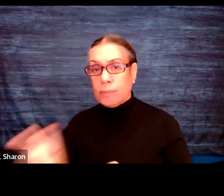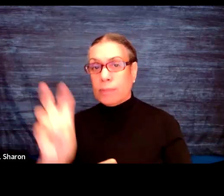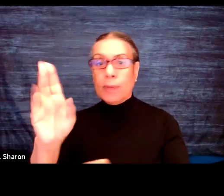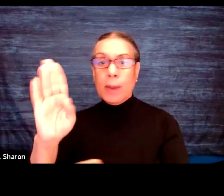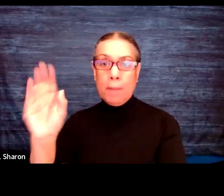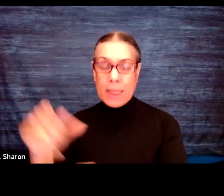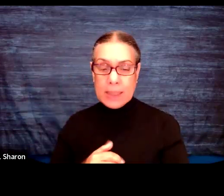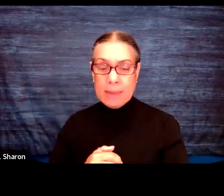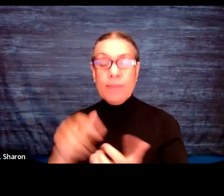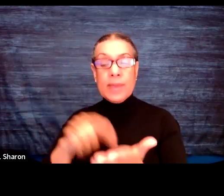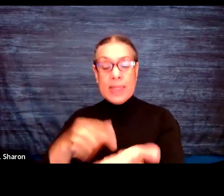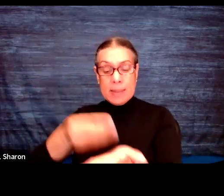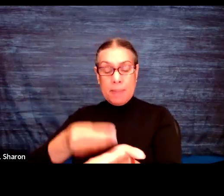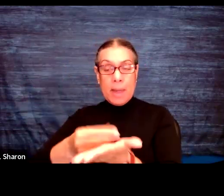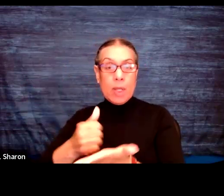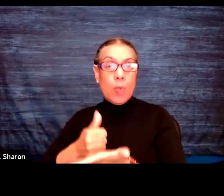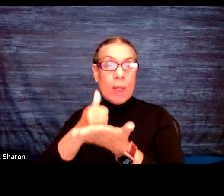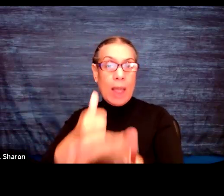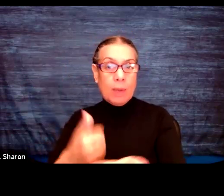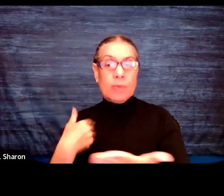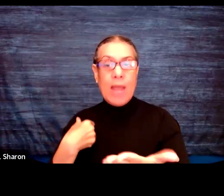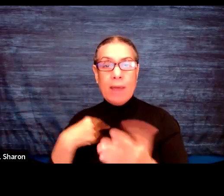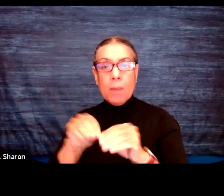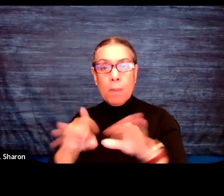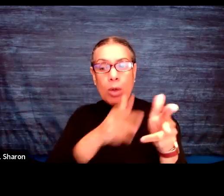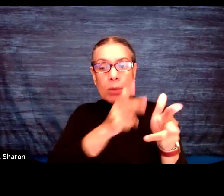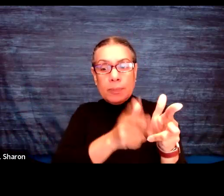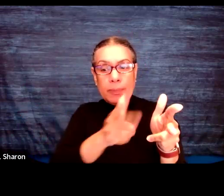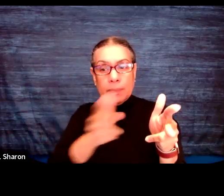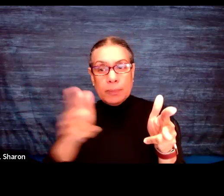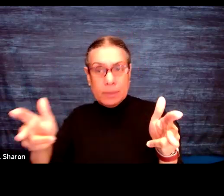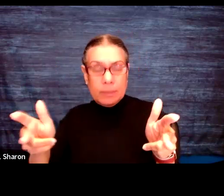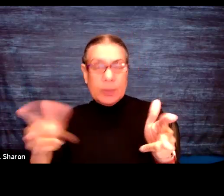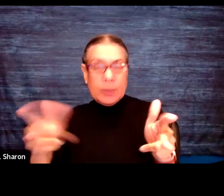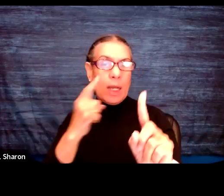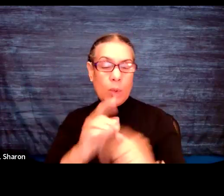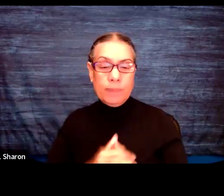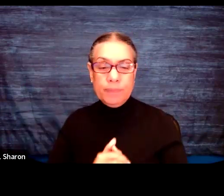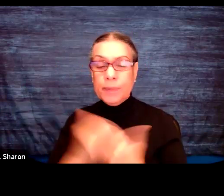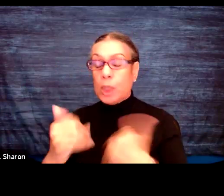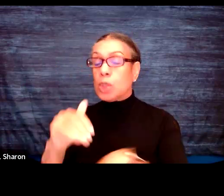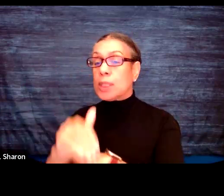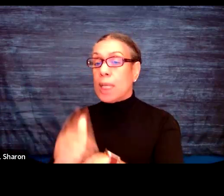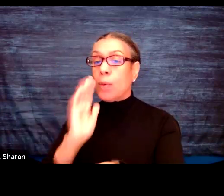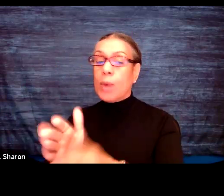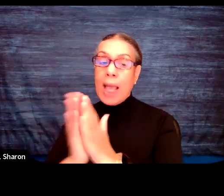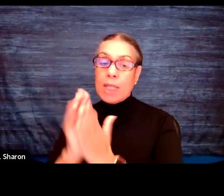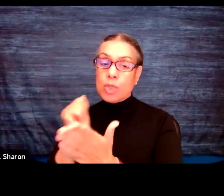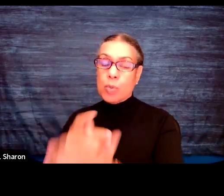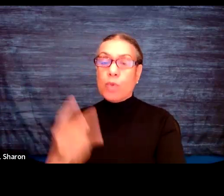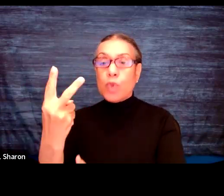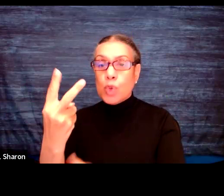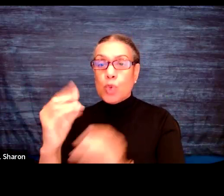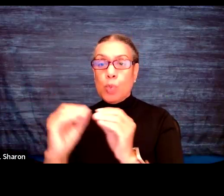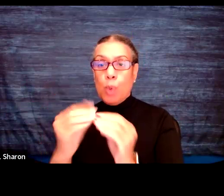This grant will help BPS and the city further our fleet electrification goals. Tonight, you are also asked to approve 2 additional